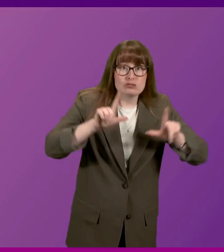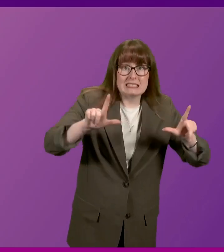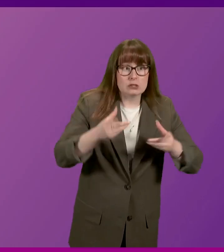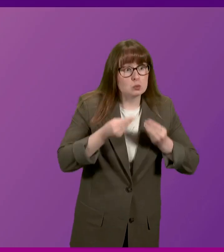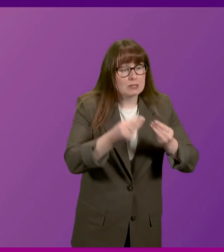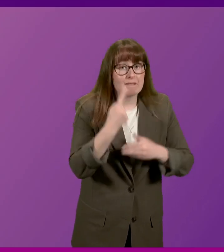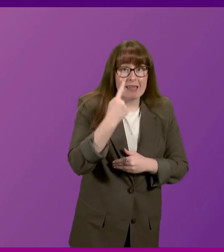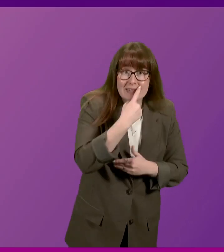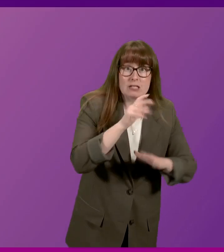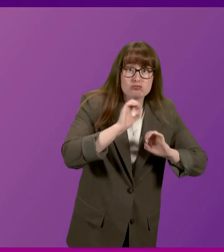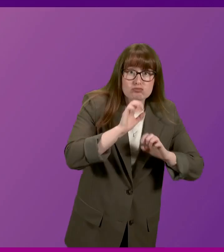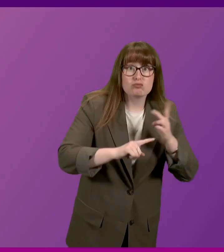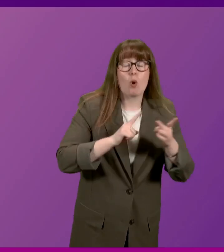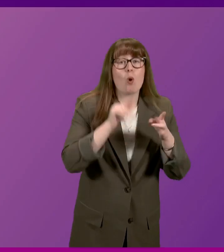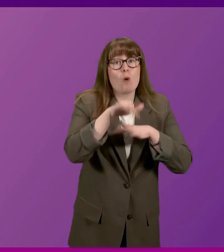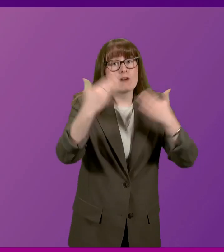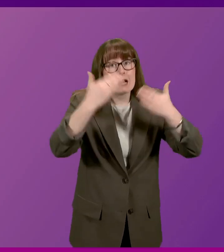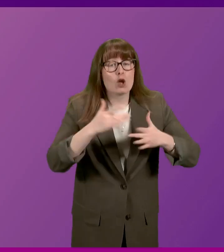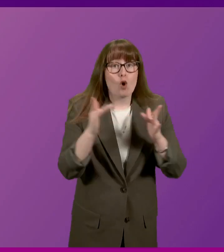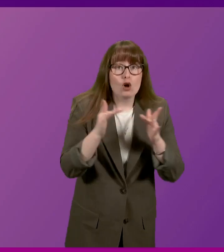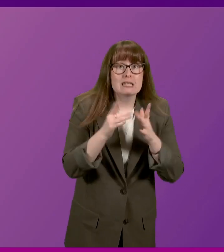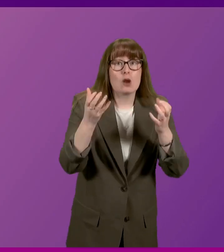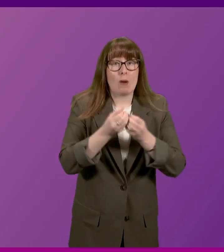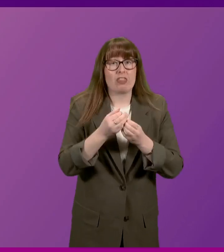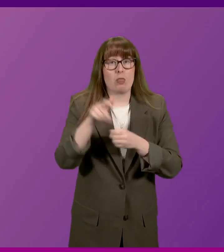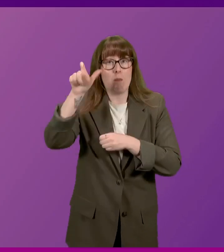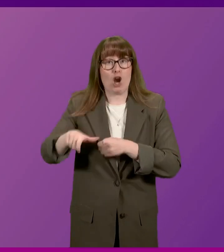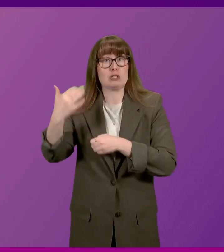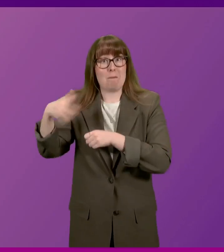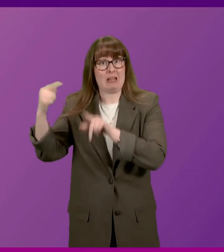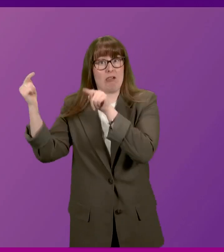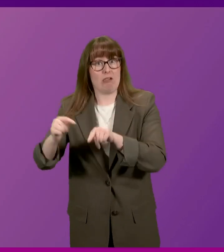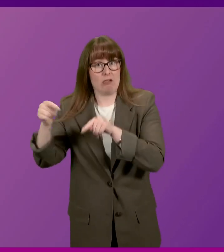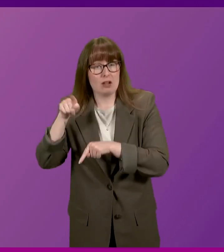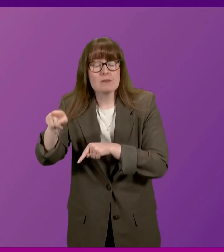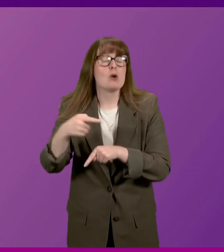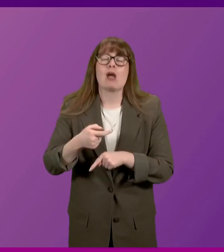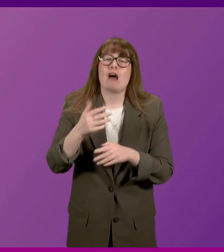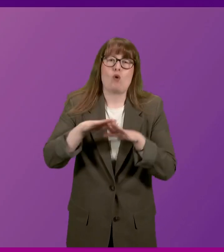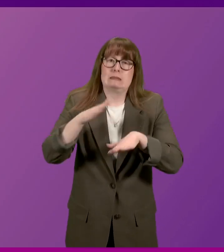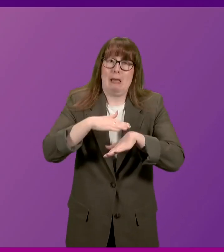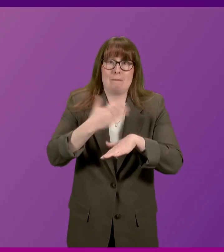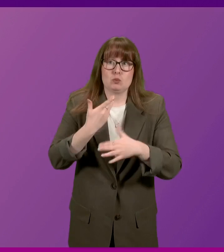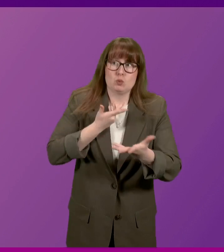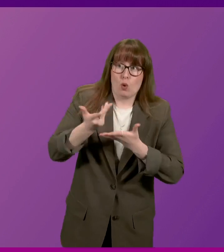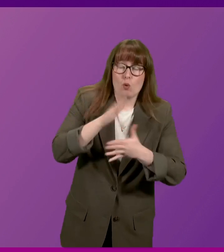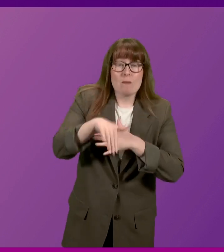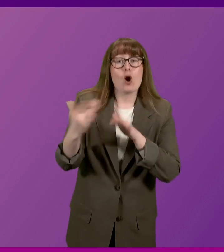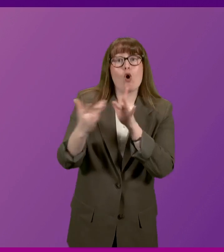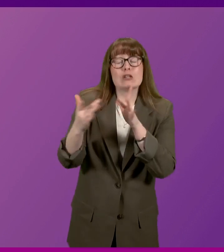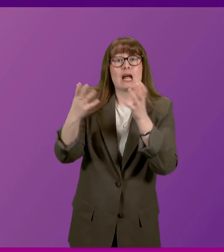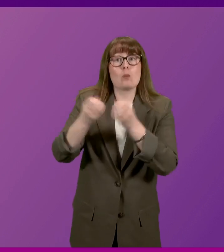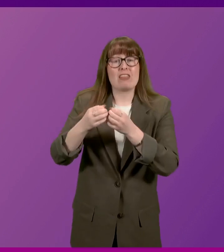law and then being given overnight contact with perpetrators of abuse. And we haven't had time to talk about this, but contact with abusers was